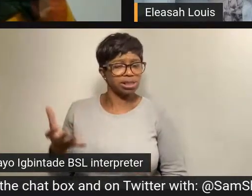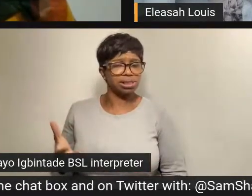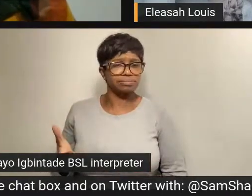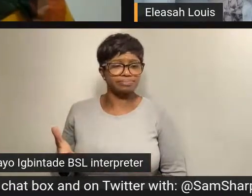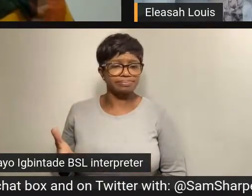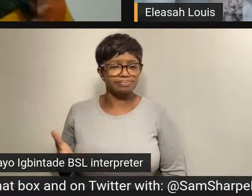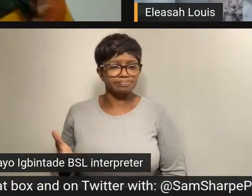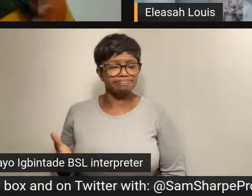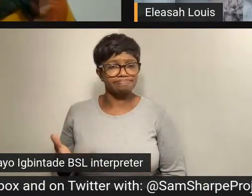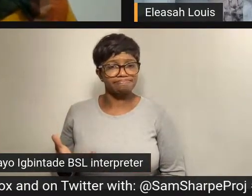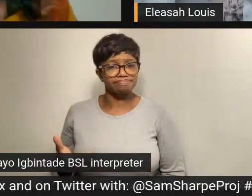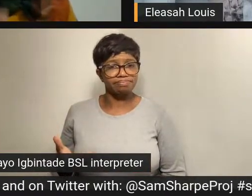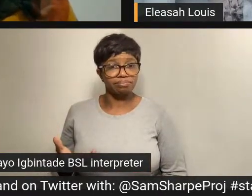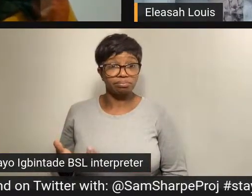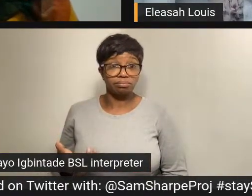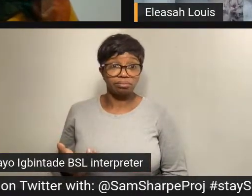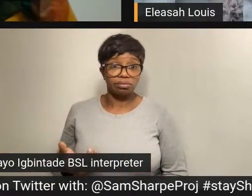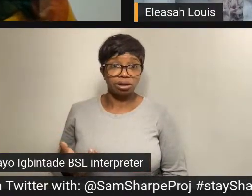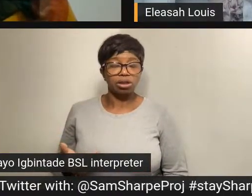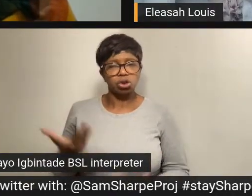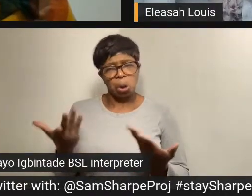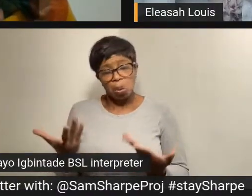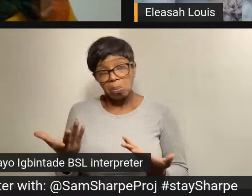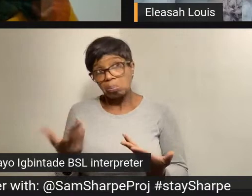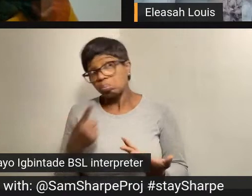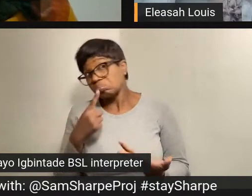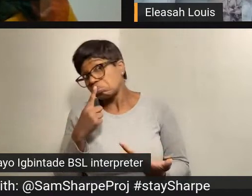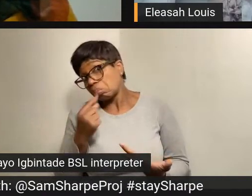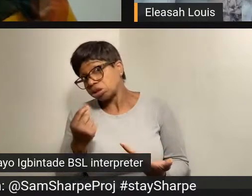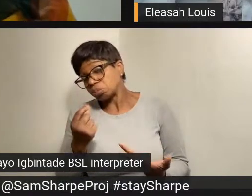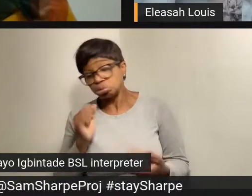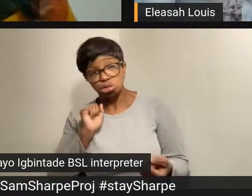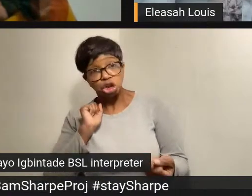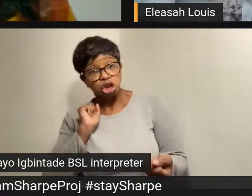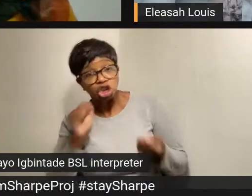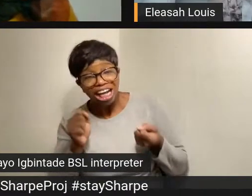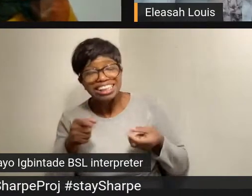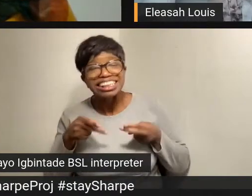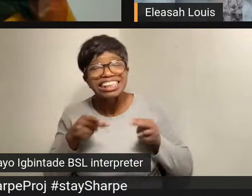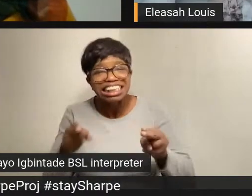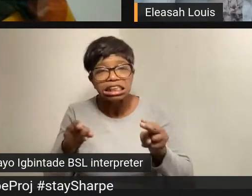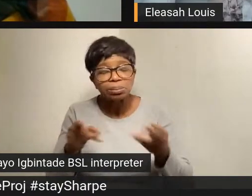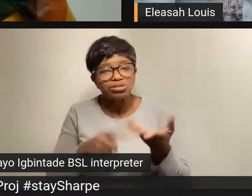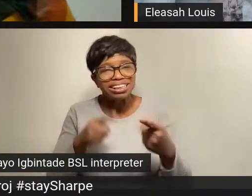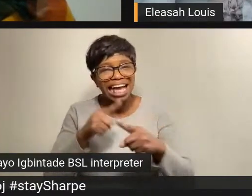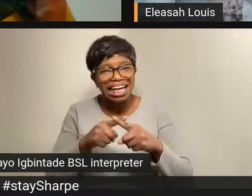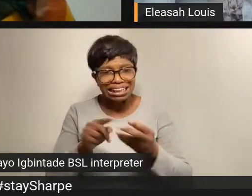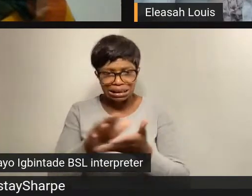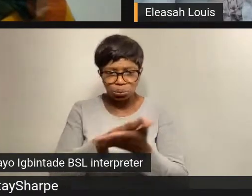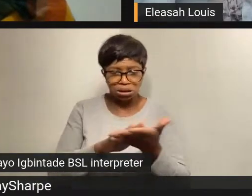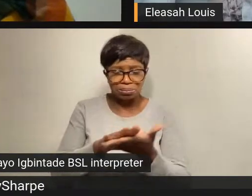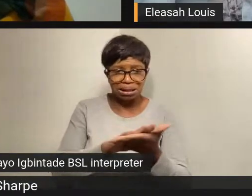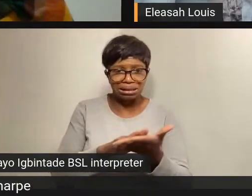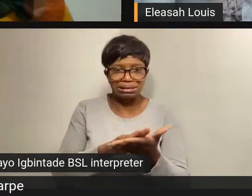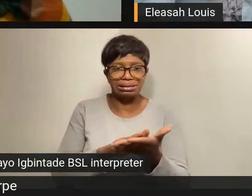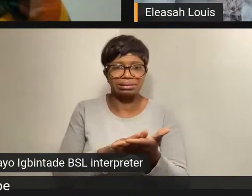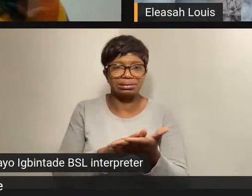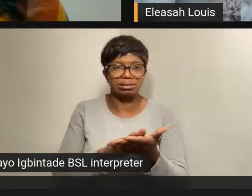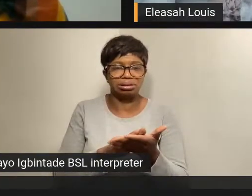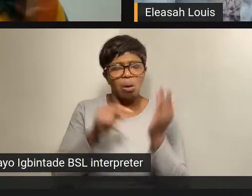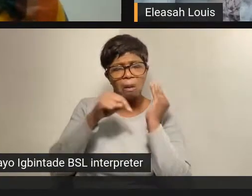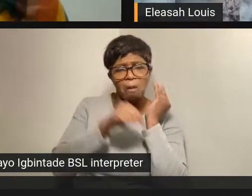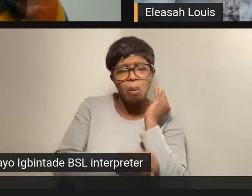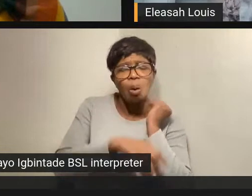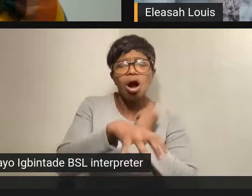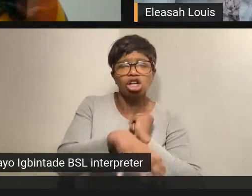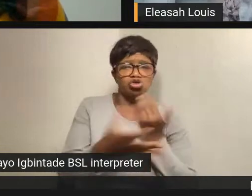we changed that system of taxation to enable poorer